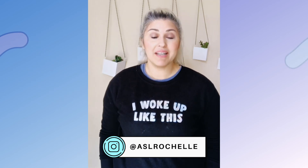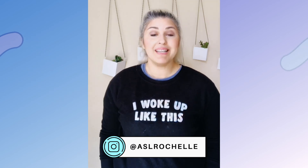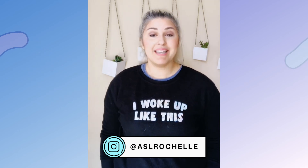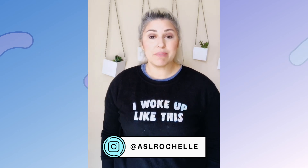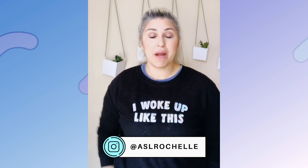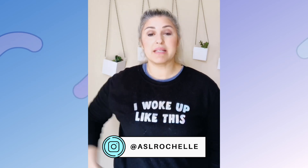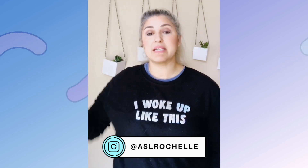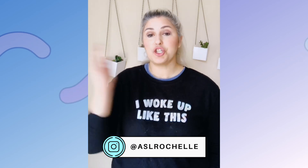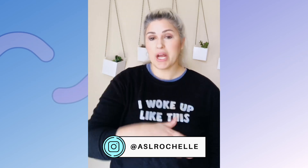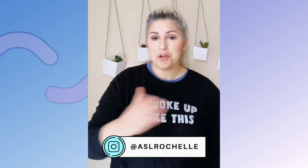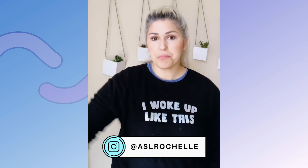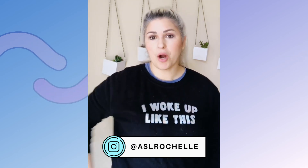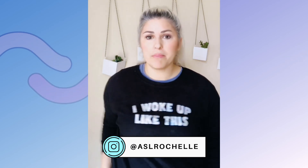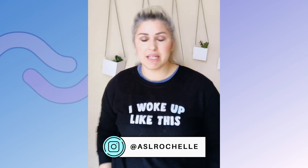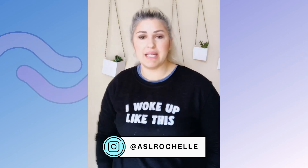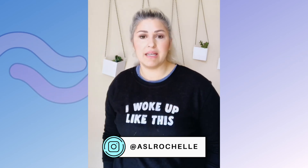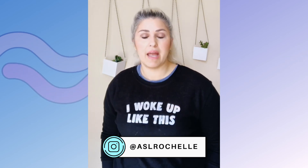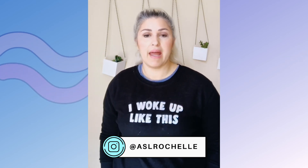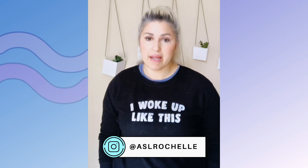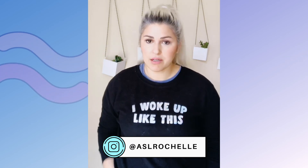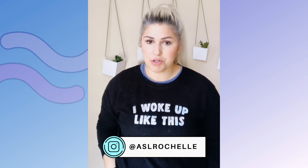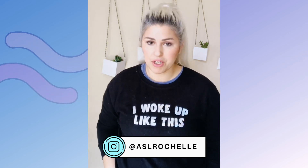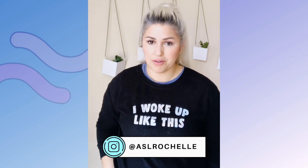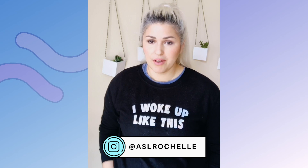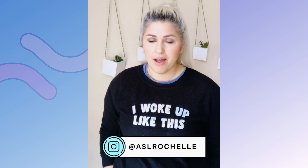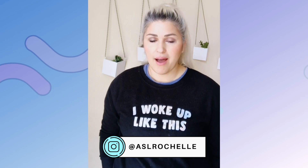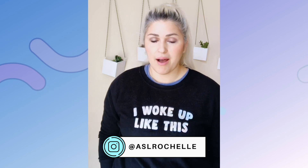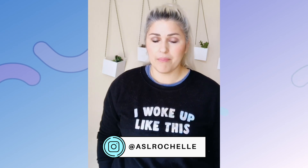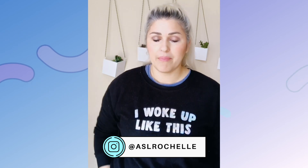have fun, get to practicing, check out the prompt at